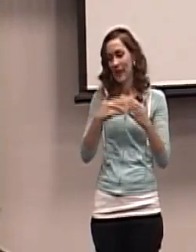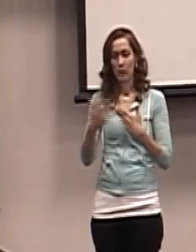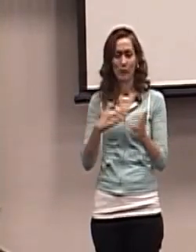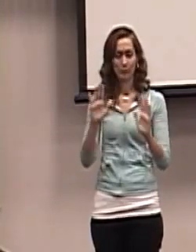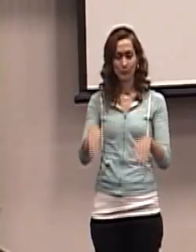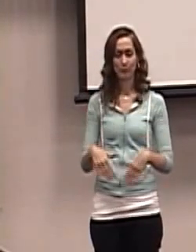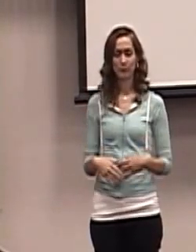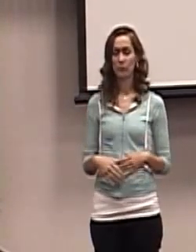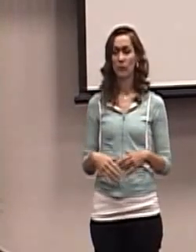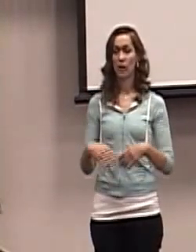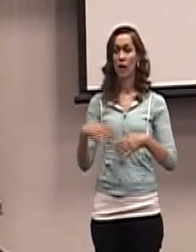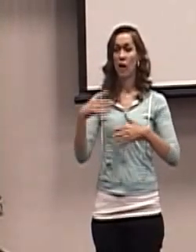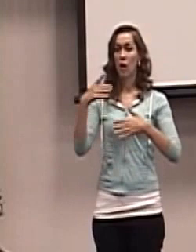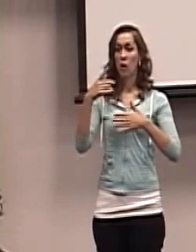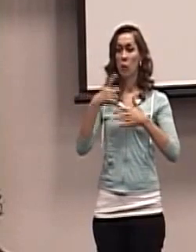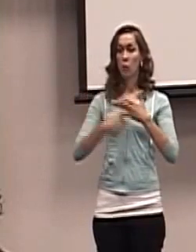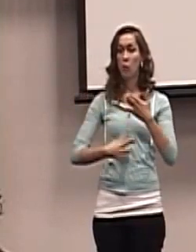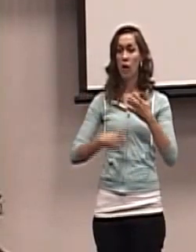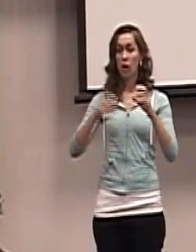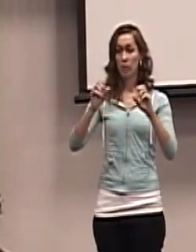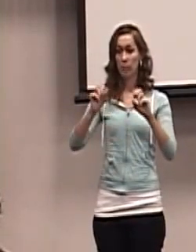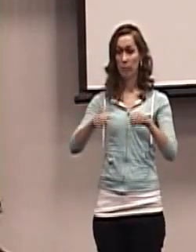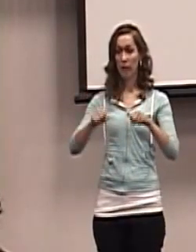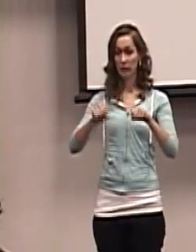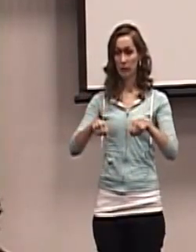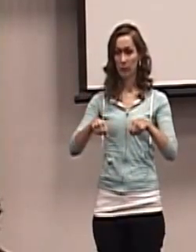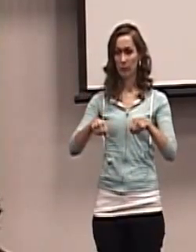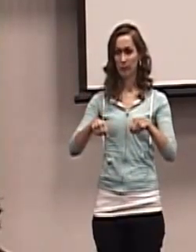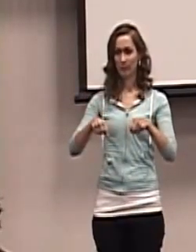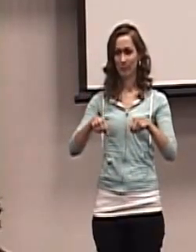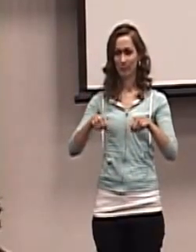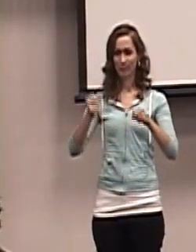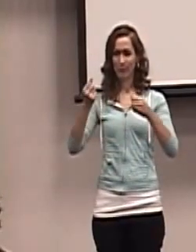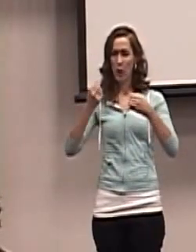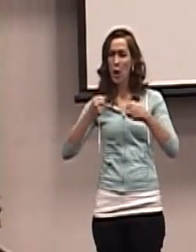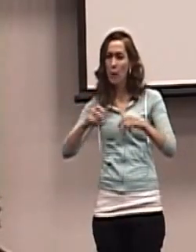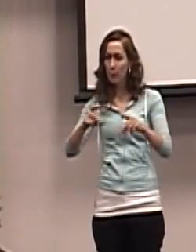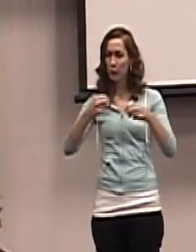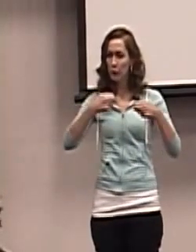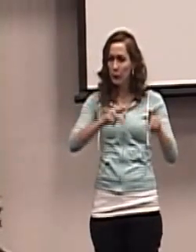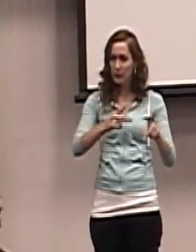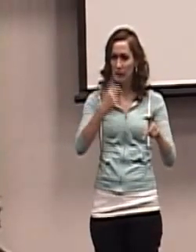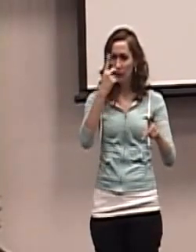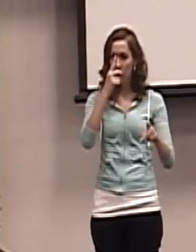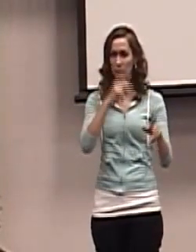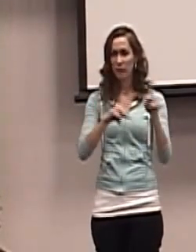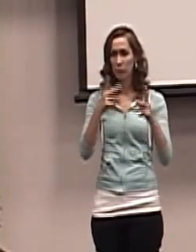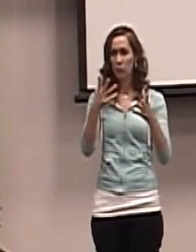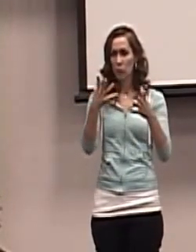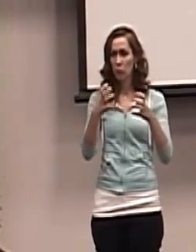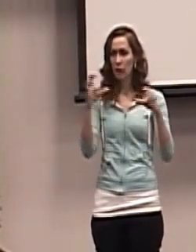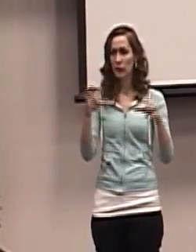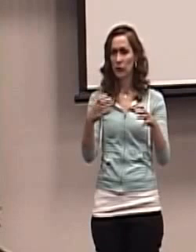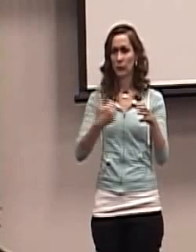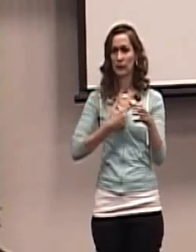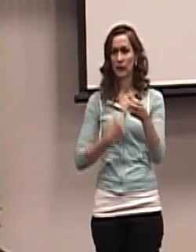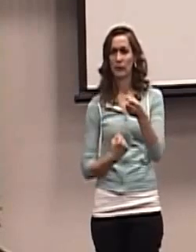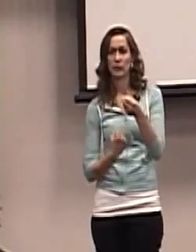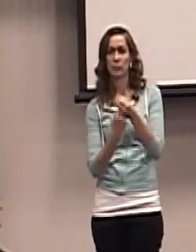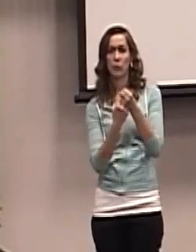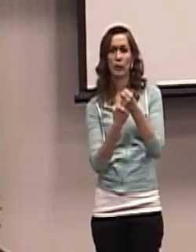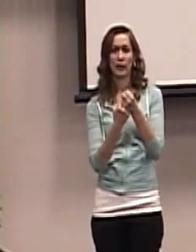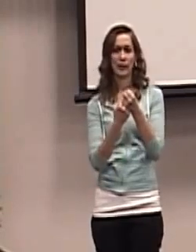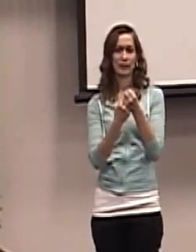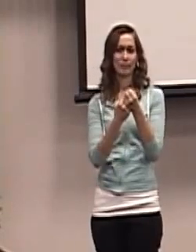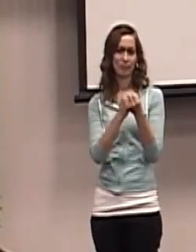so what are some potential avenues for those who would like to go into vocational missions? I'll just go through a very rapid list. There are